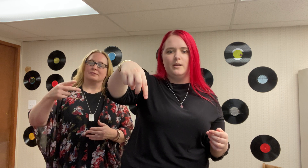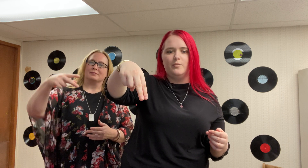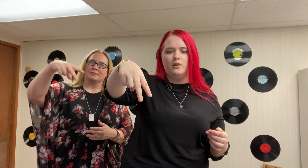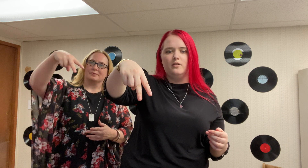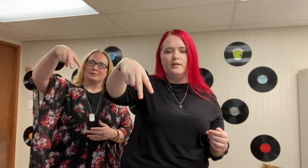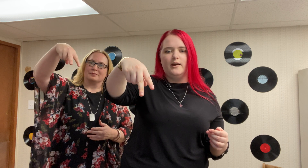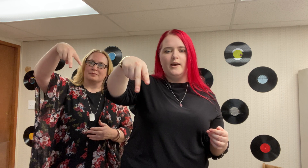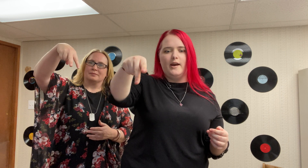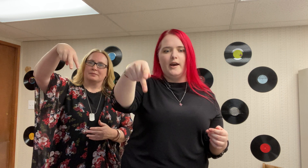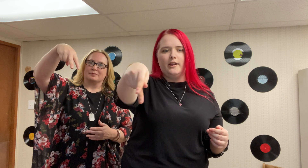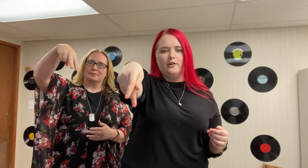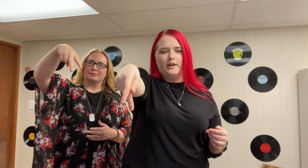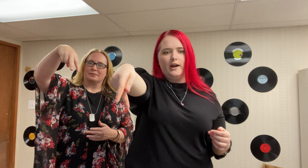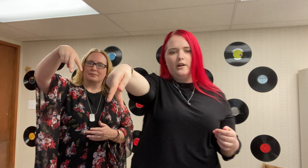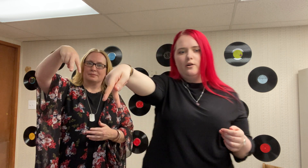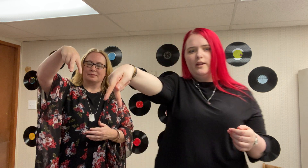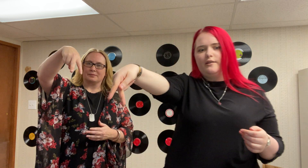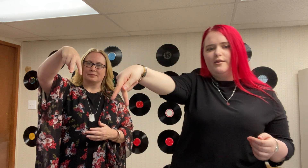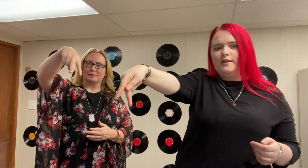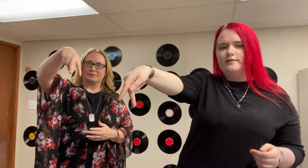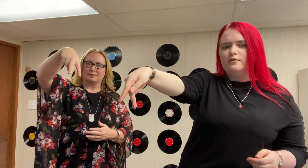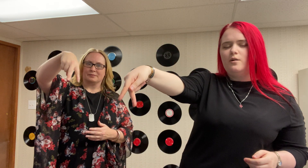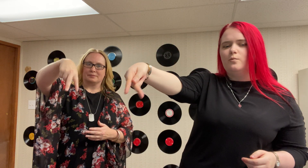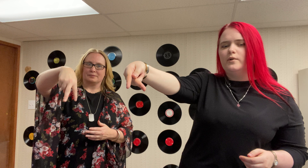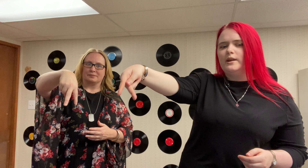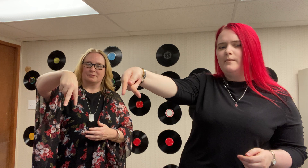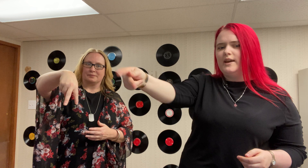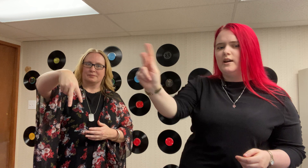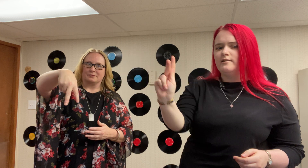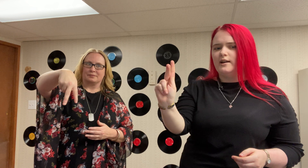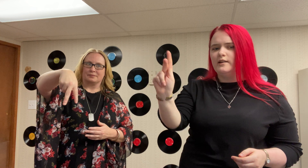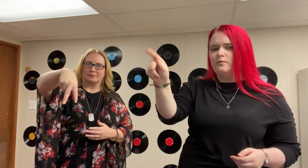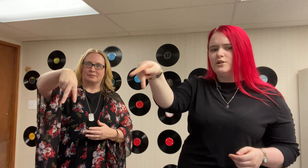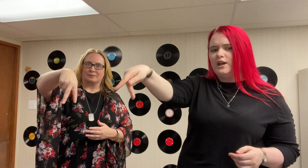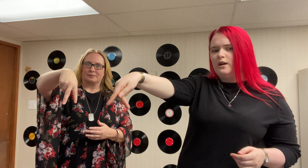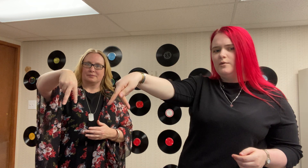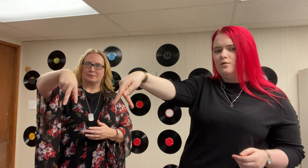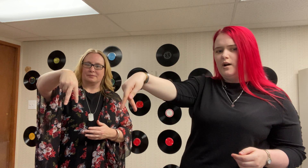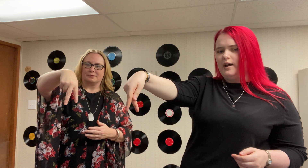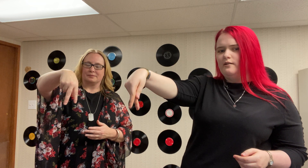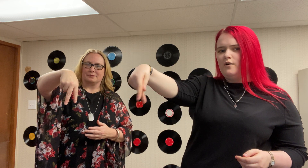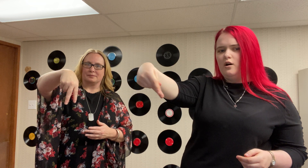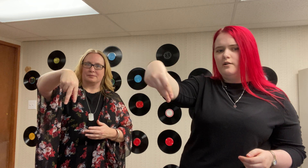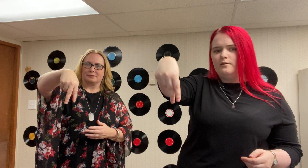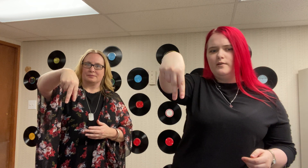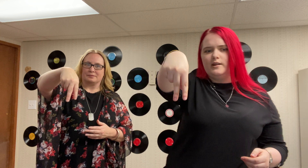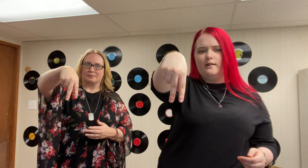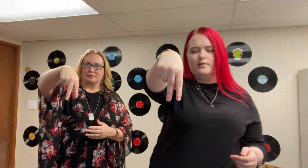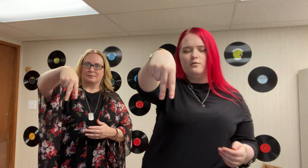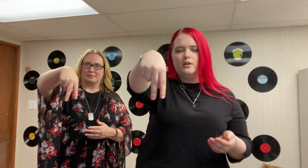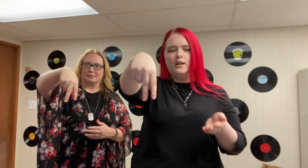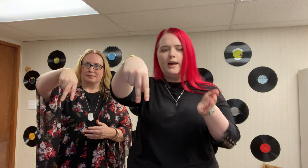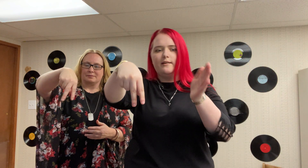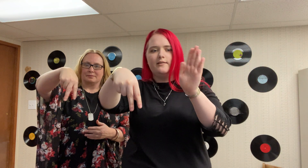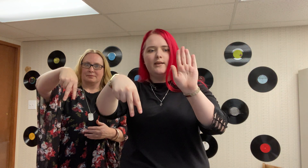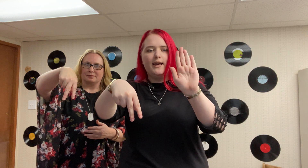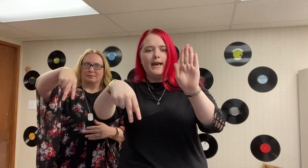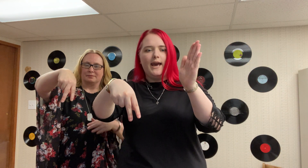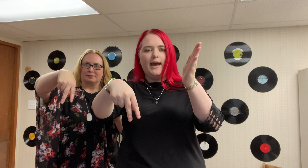people. And you're going to kind of go like this. You're not really making a sign language K, but you kind of are. So he's going to have his two little legs and